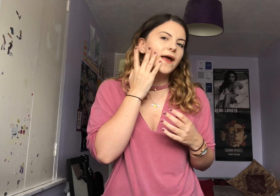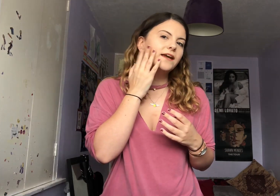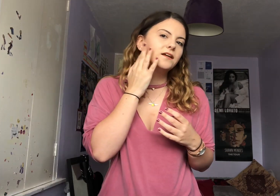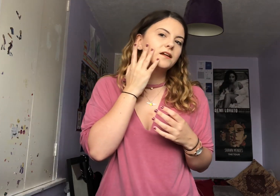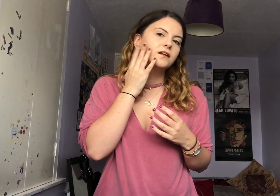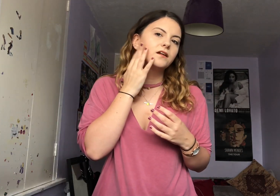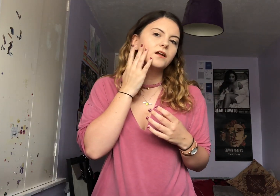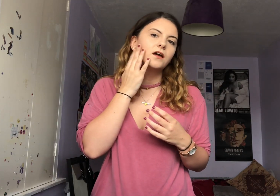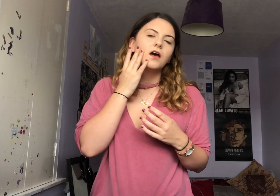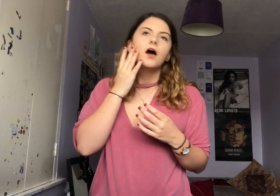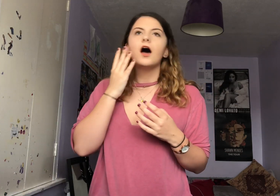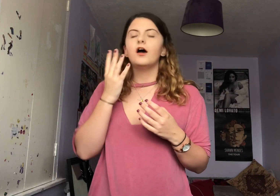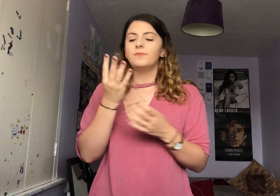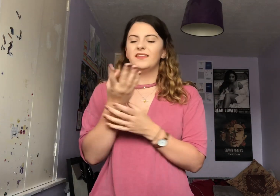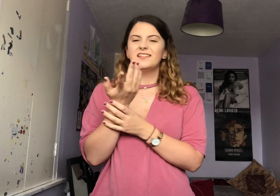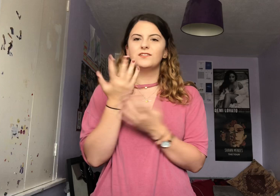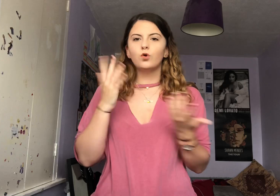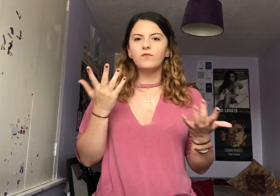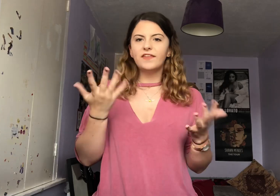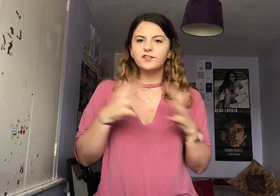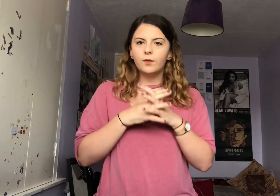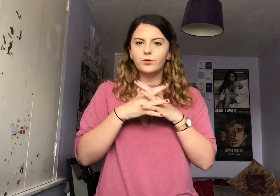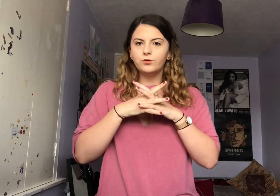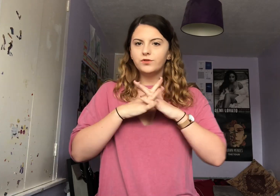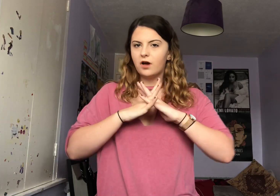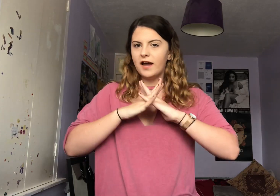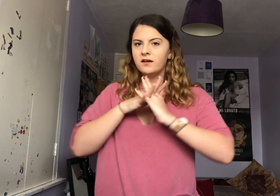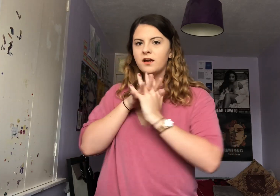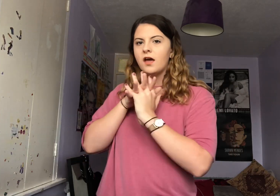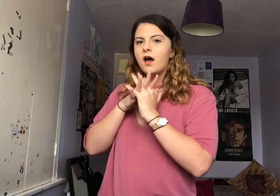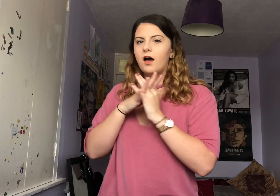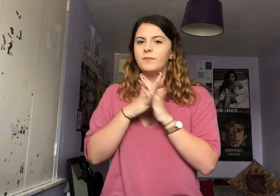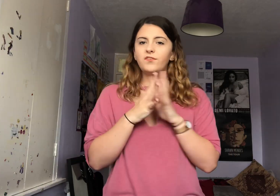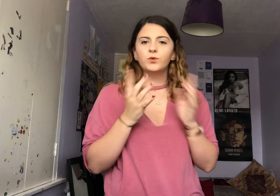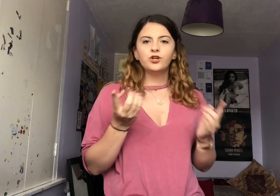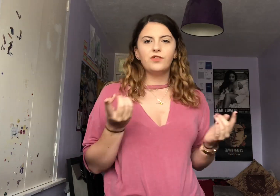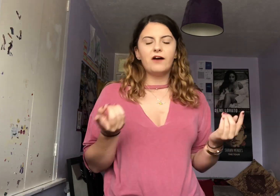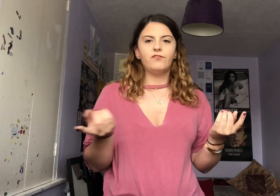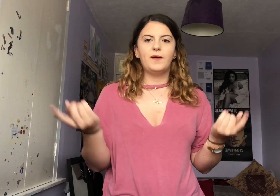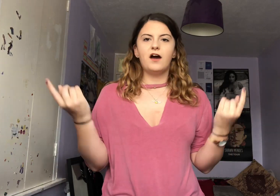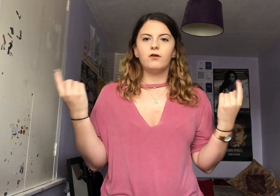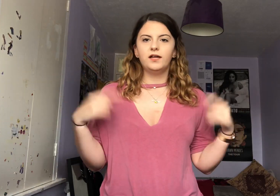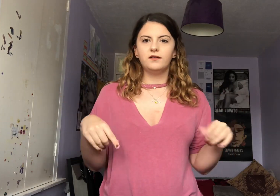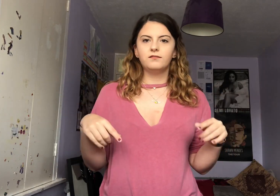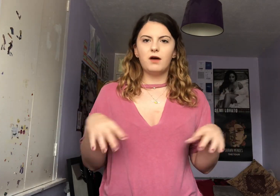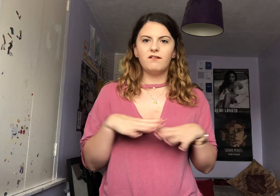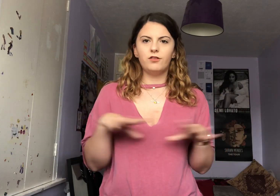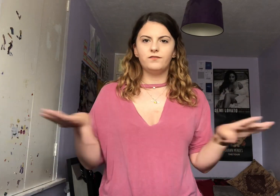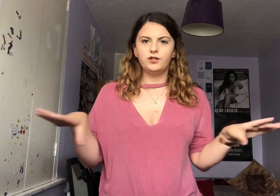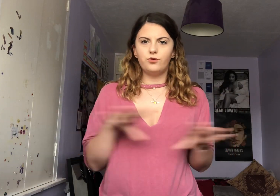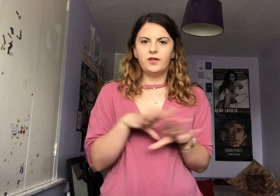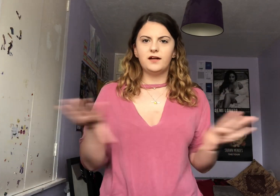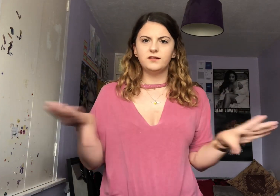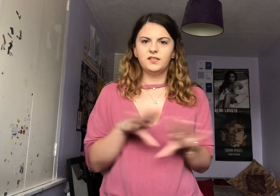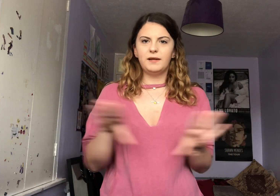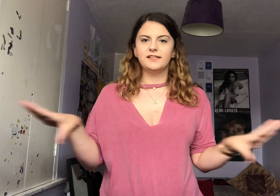when. And this is sort of like the W sign. If you want to know the alphabet, I'll link my other video that explains